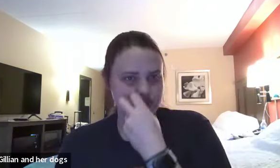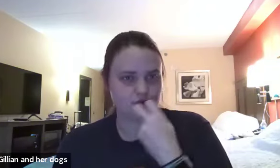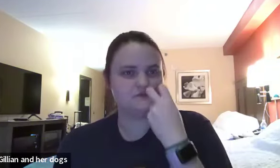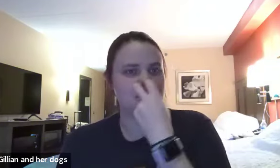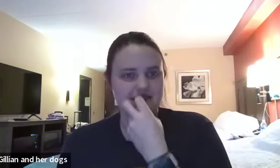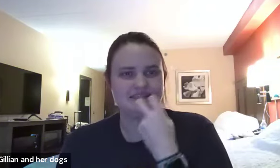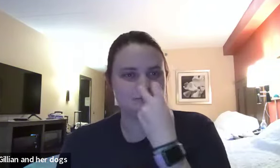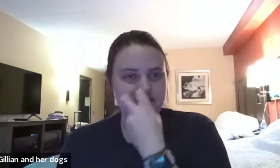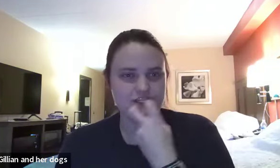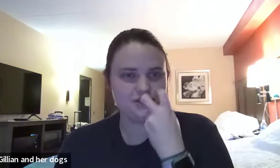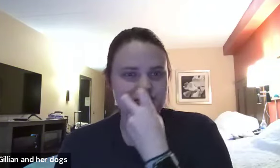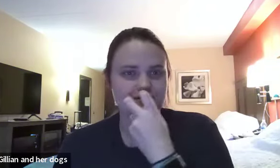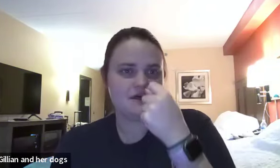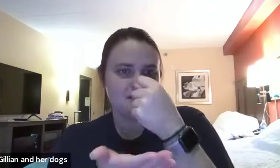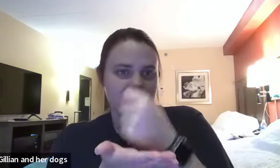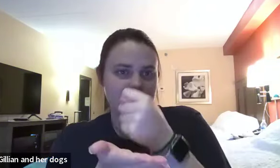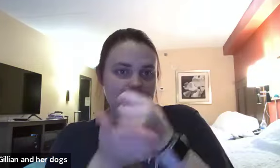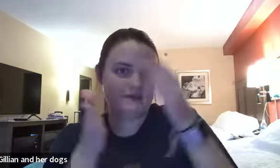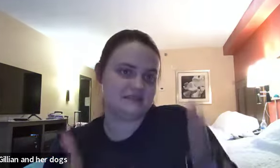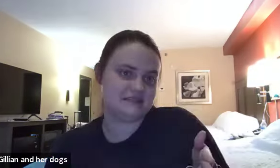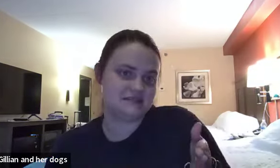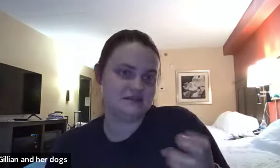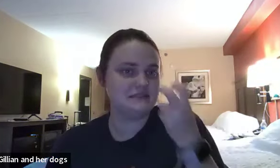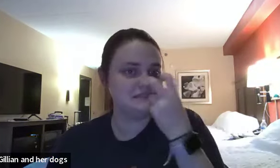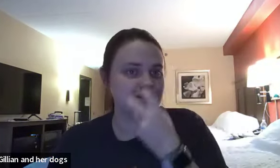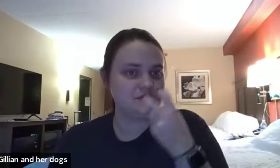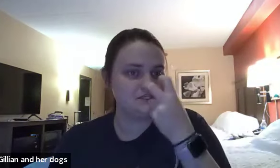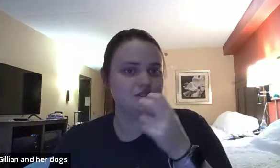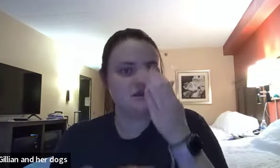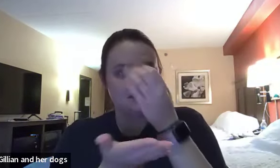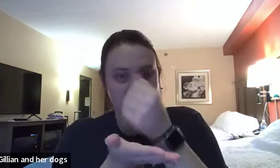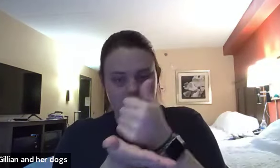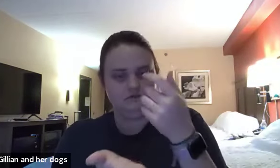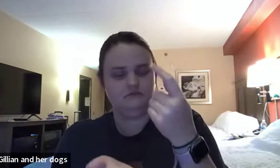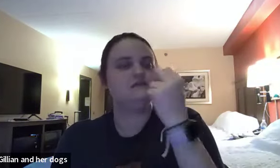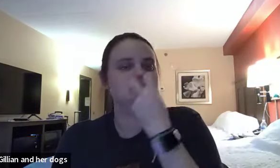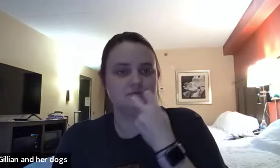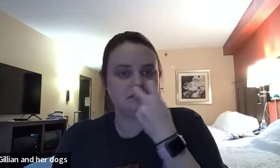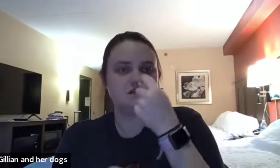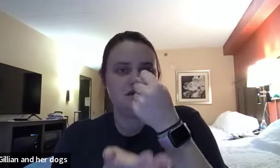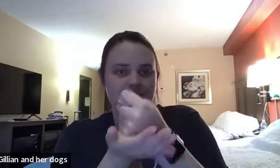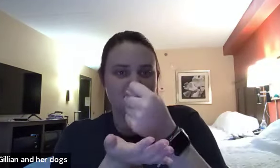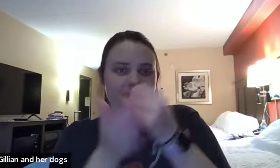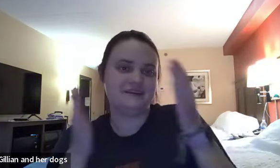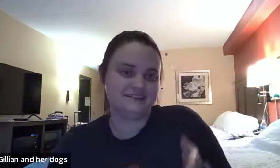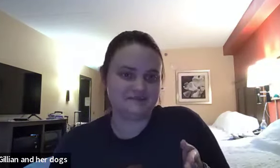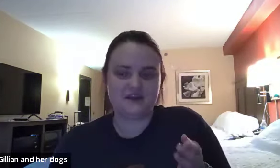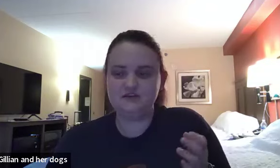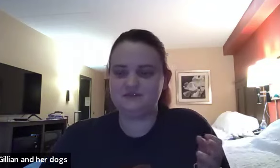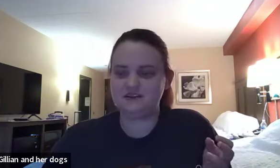and work with that, it's speech therapist. Speech. Ooh, speech therapist. I knew that was going to get